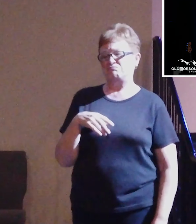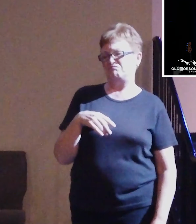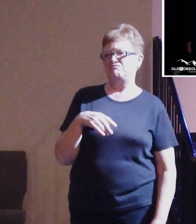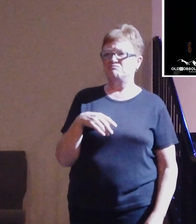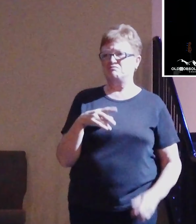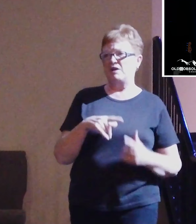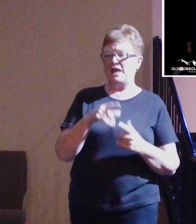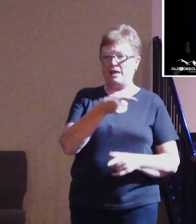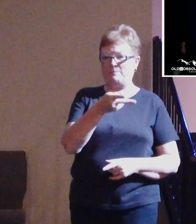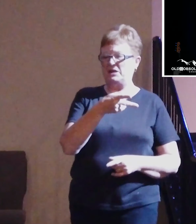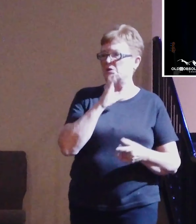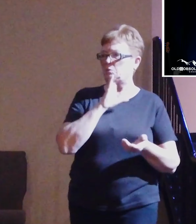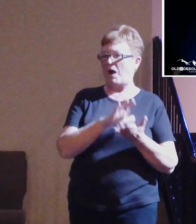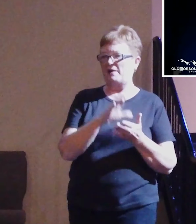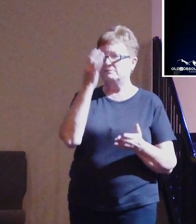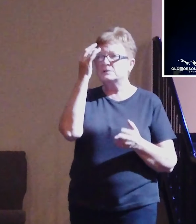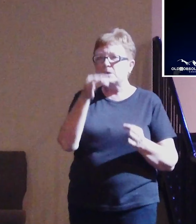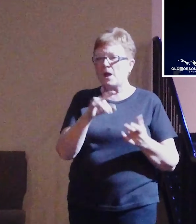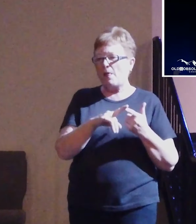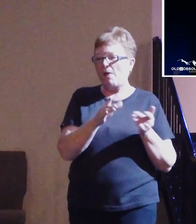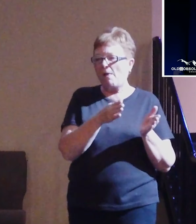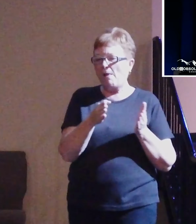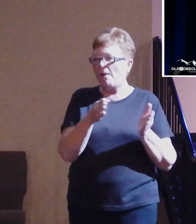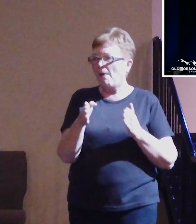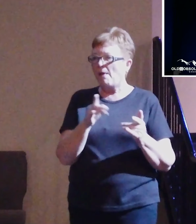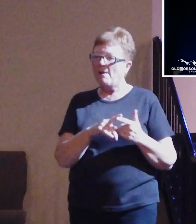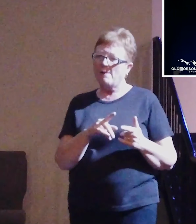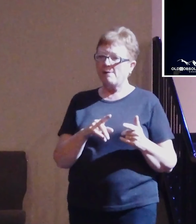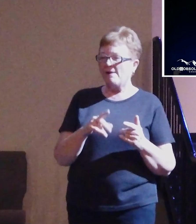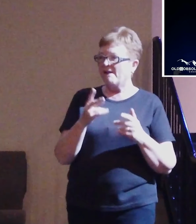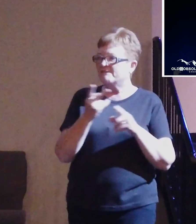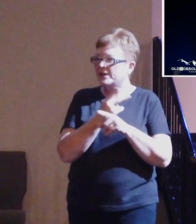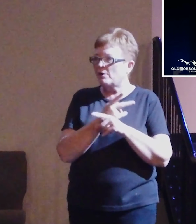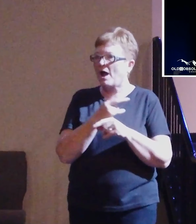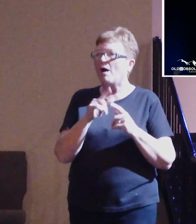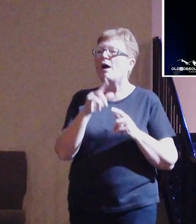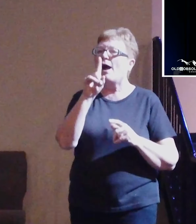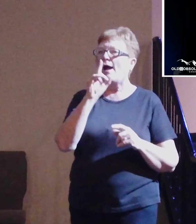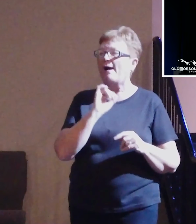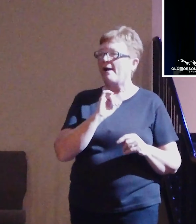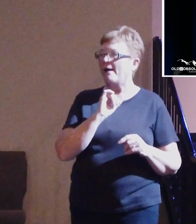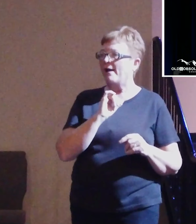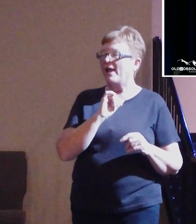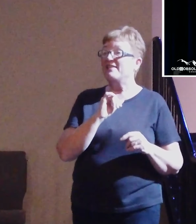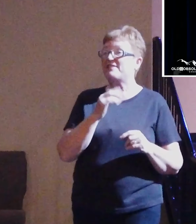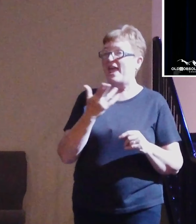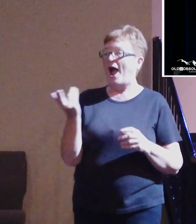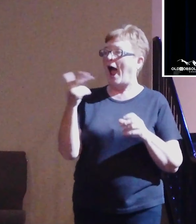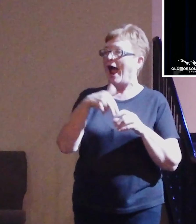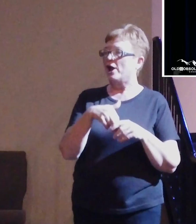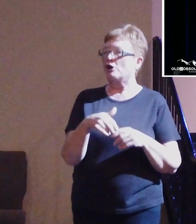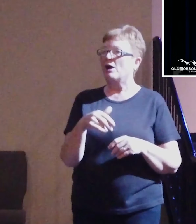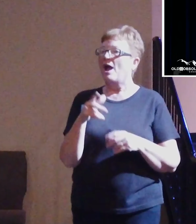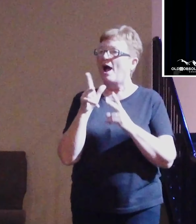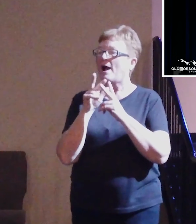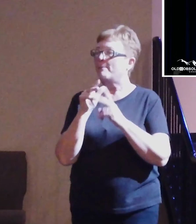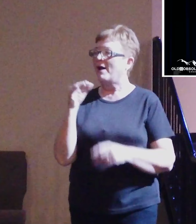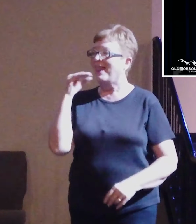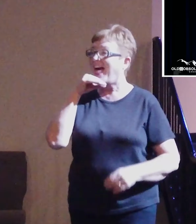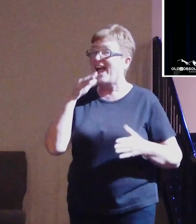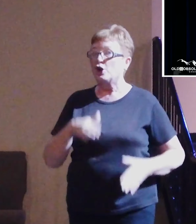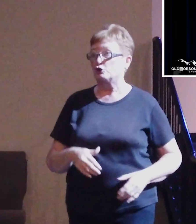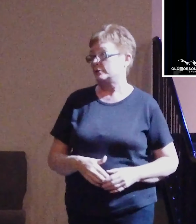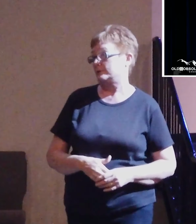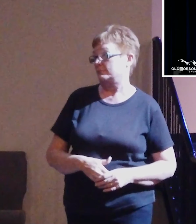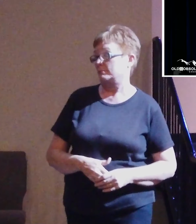this scheme. And in order to get the land, they hire a couple liars who perjure